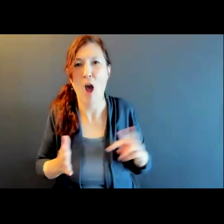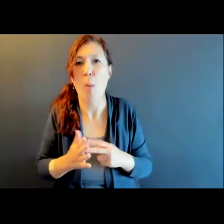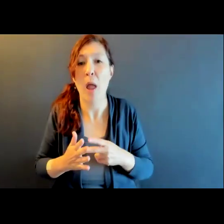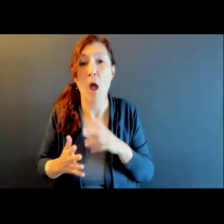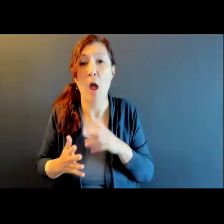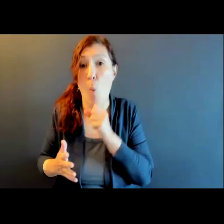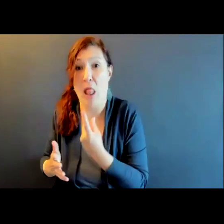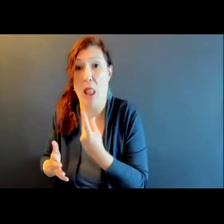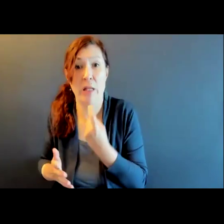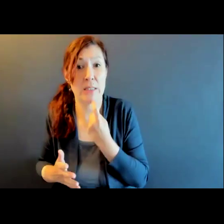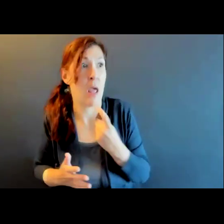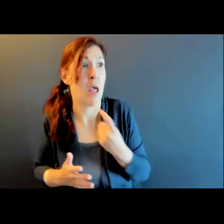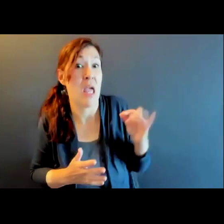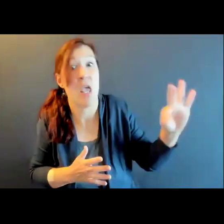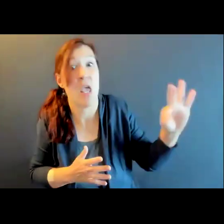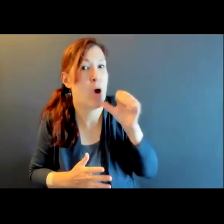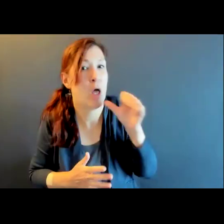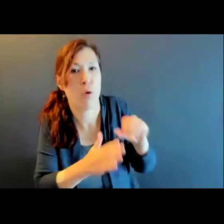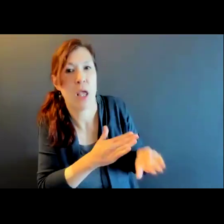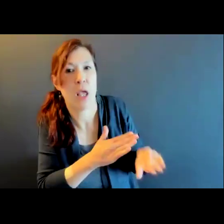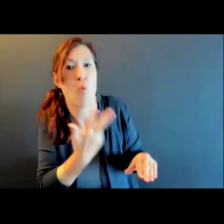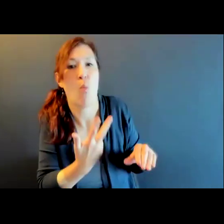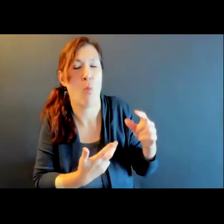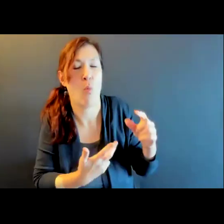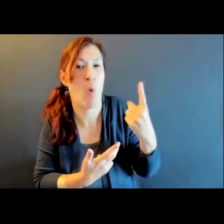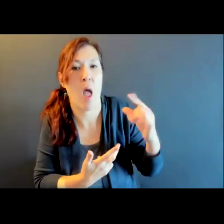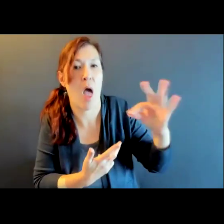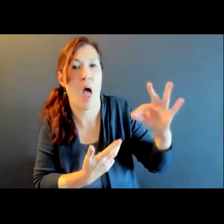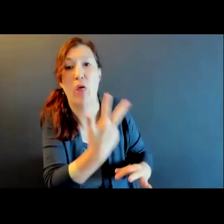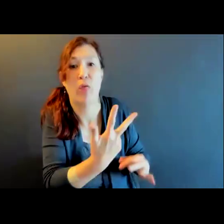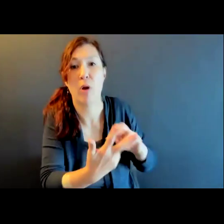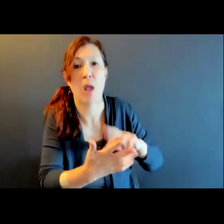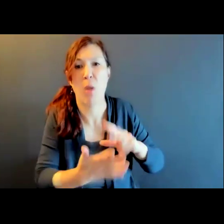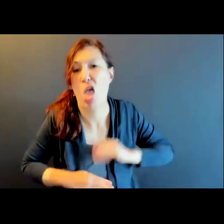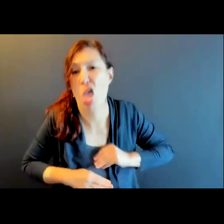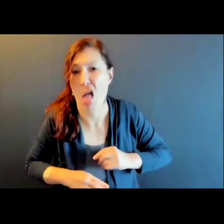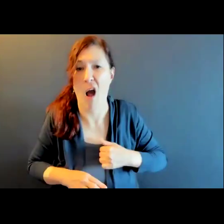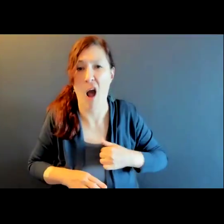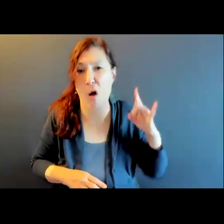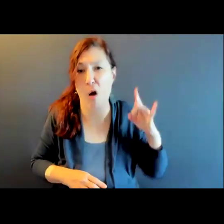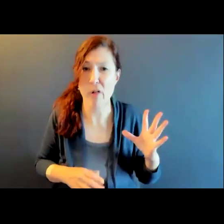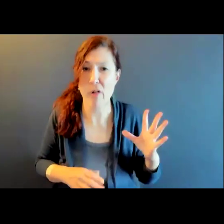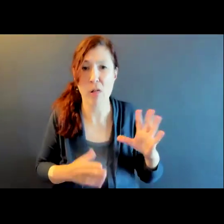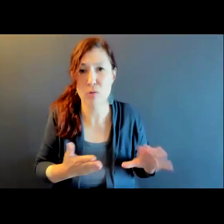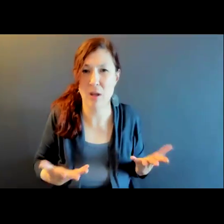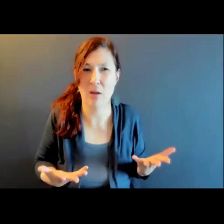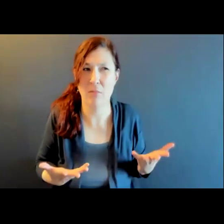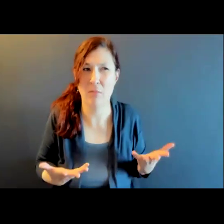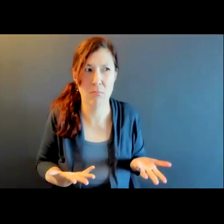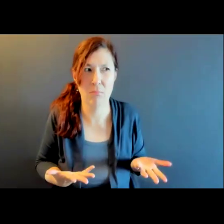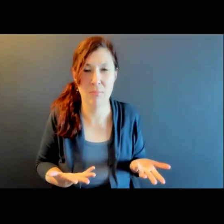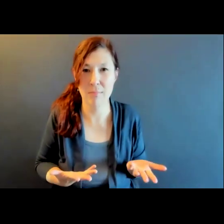11-year-olds who are all trying their best and are feeling defeated if they don't get into our schools. But if we're